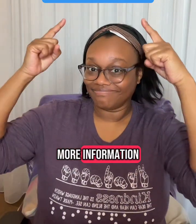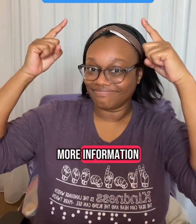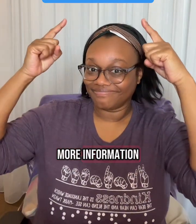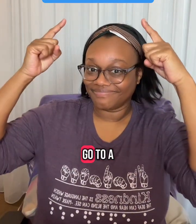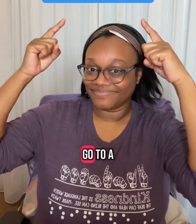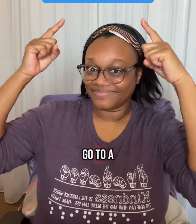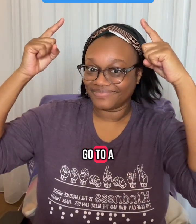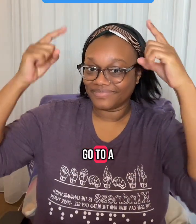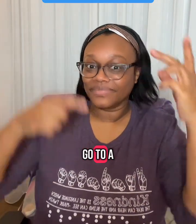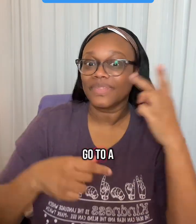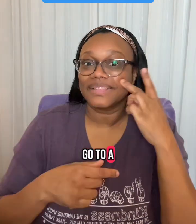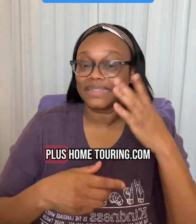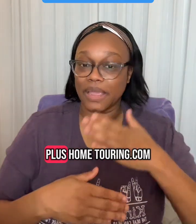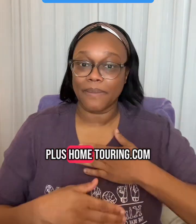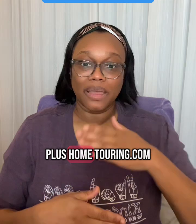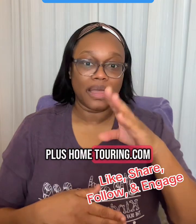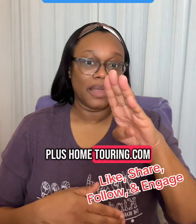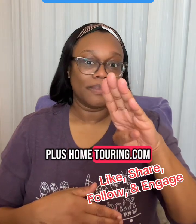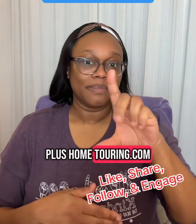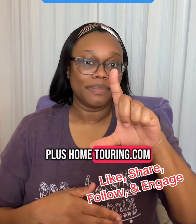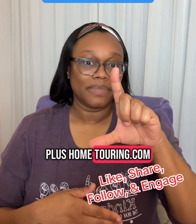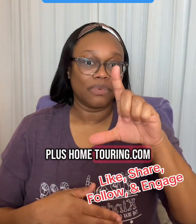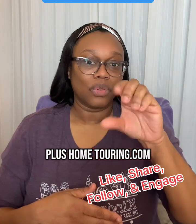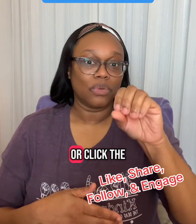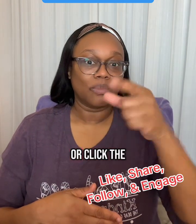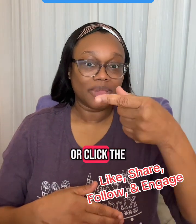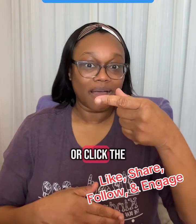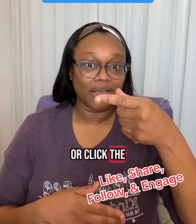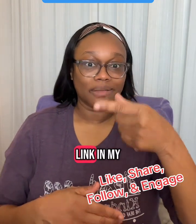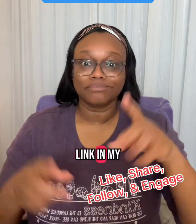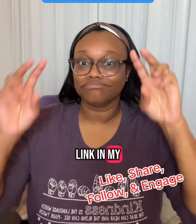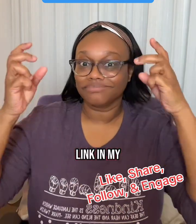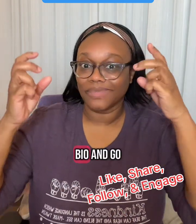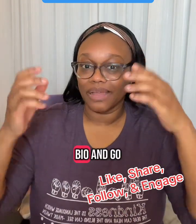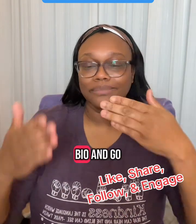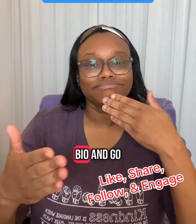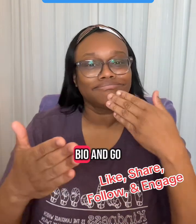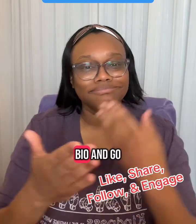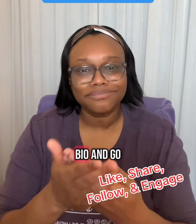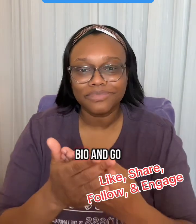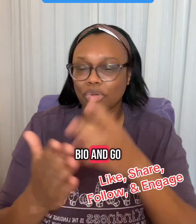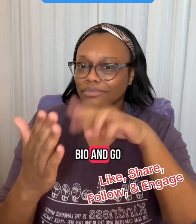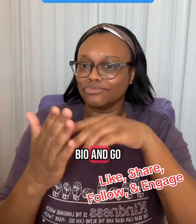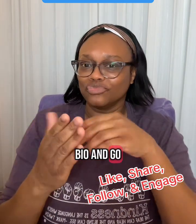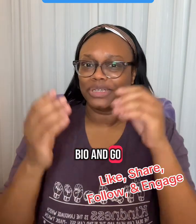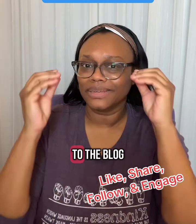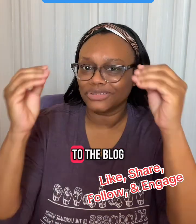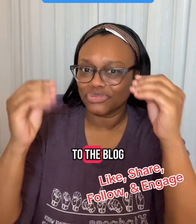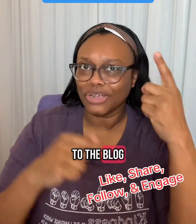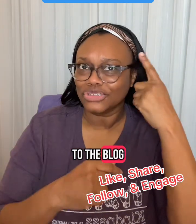information, go to aplushometutoring.com or click the link in my bio and go to the blog,